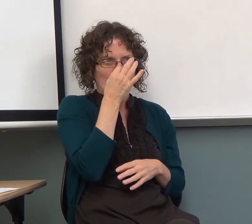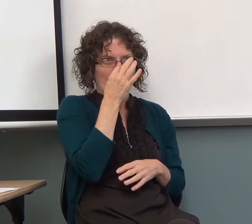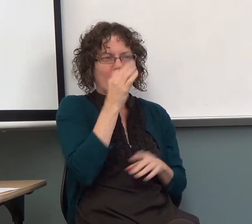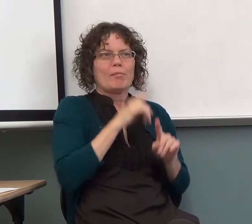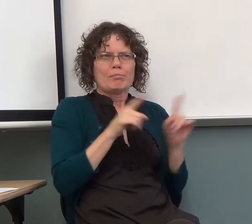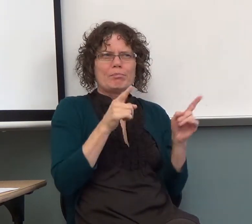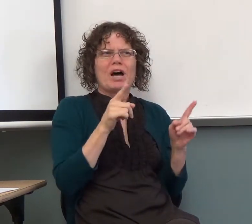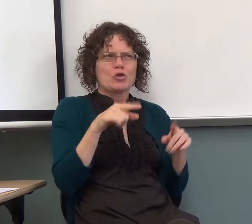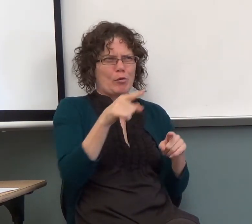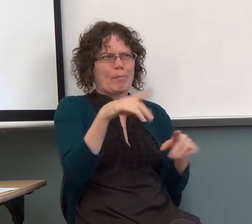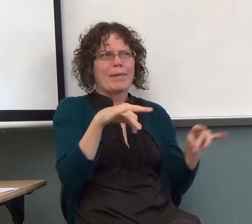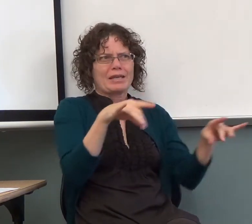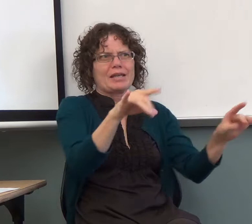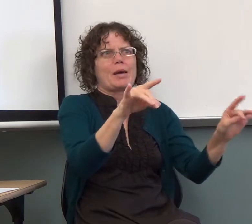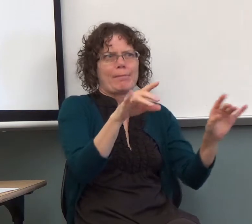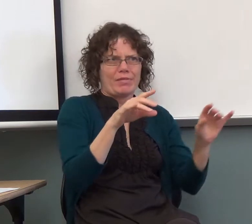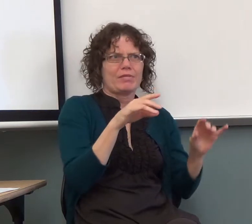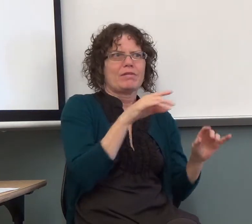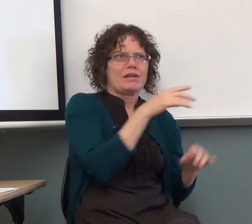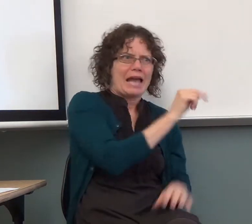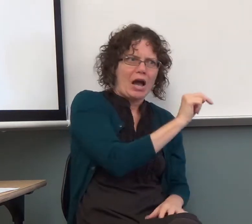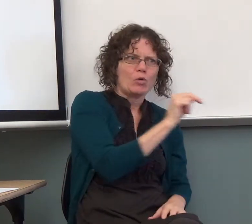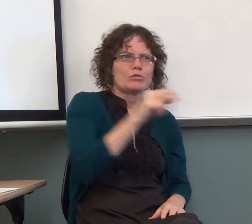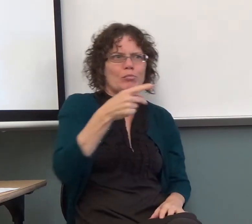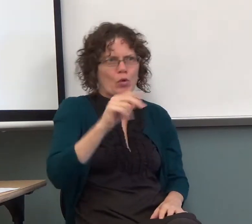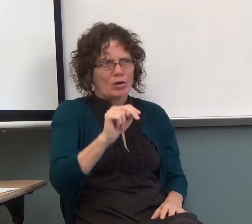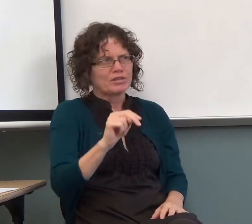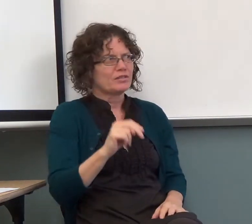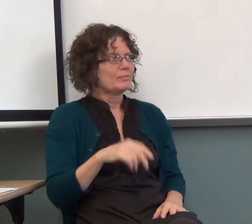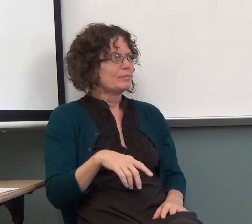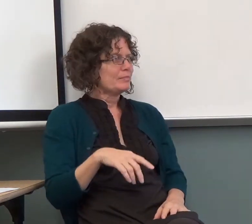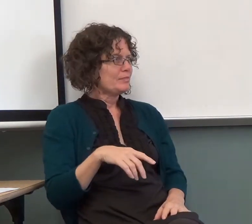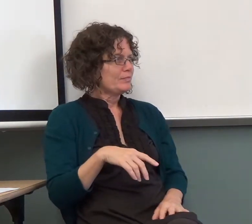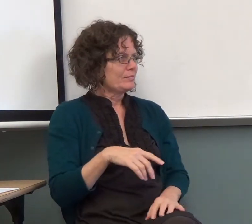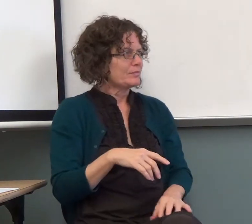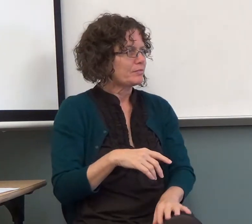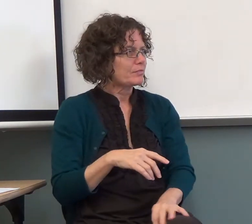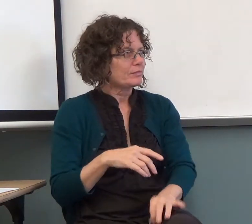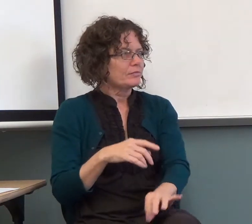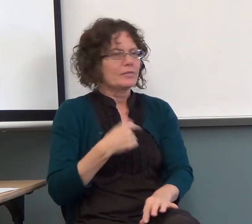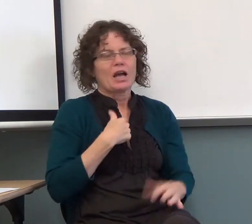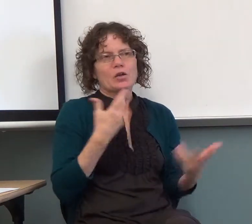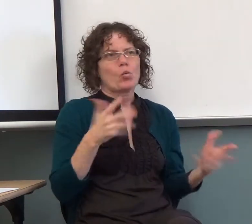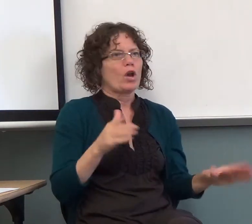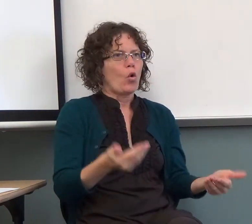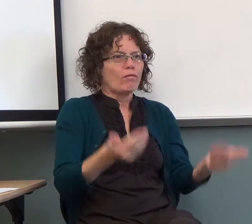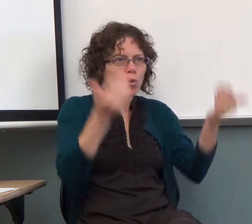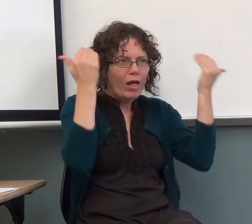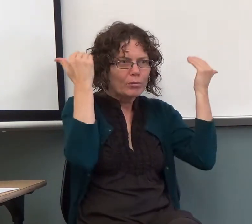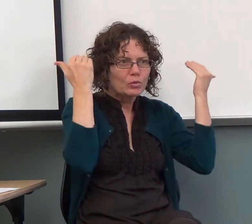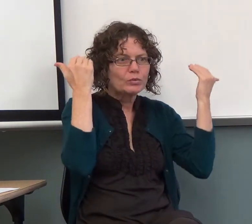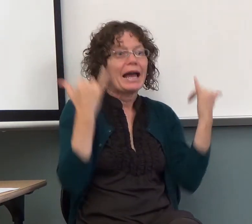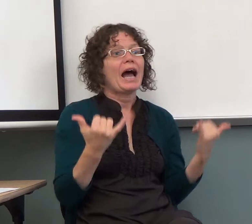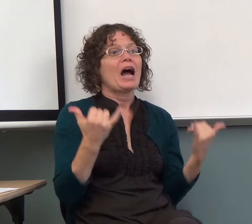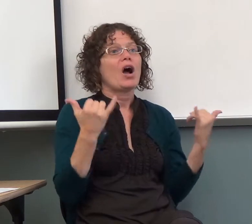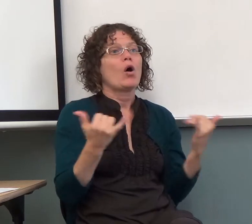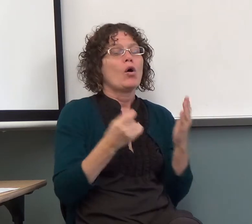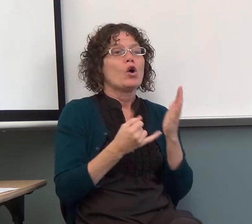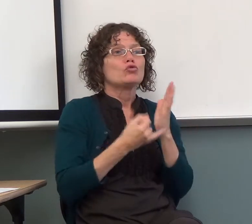part. I don't want to overwhelm you. I'll give you a copy after. Okay. So here's what you're going to do. You're going to turn in a journal to